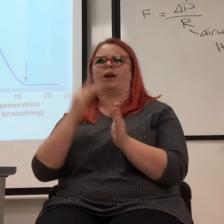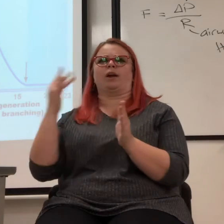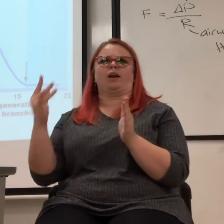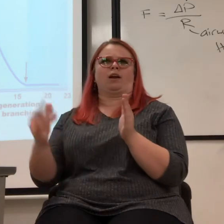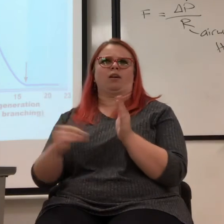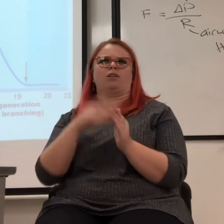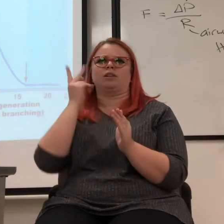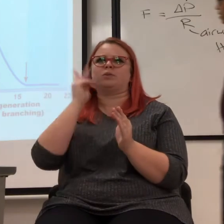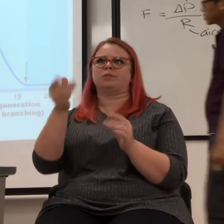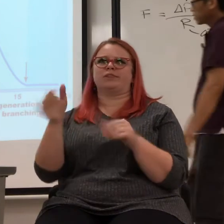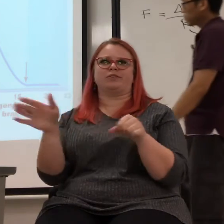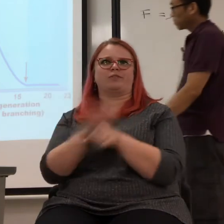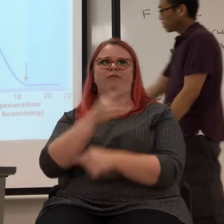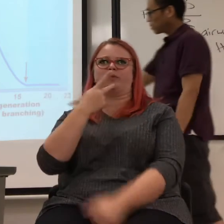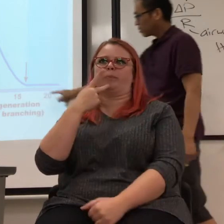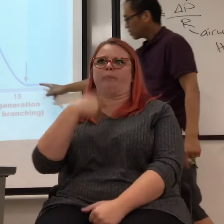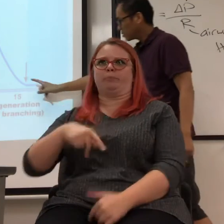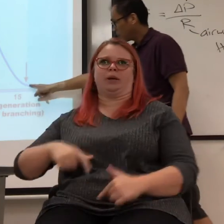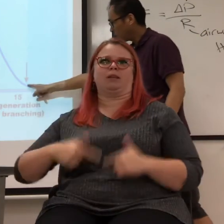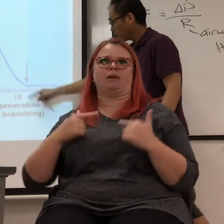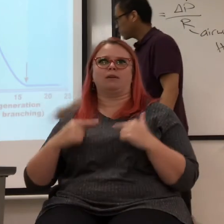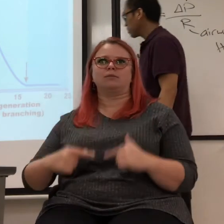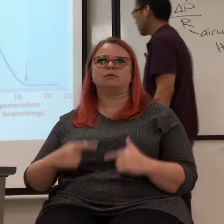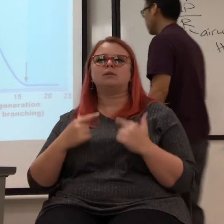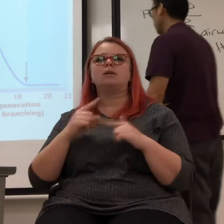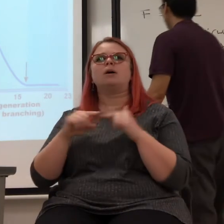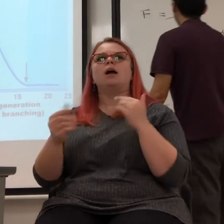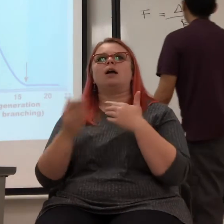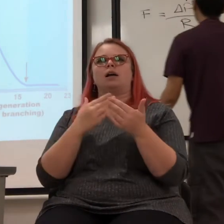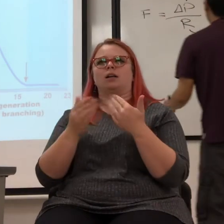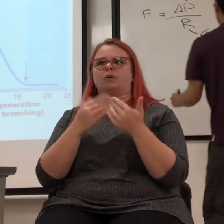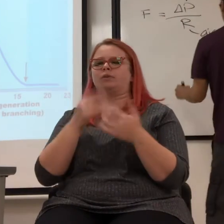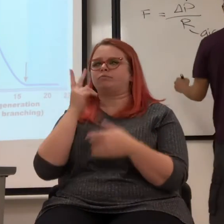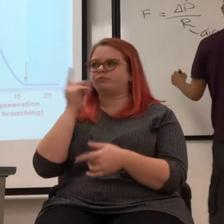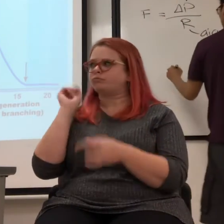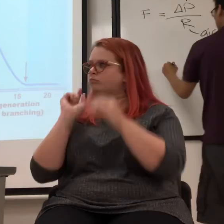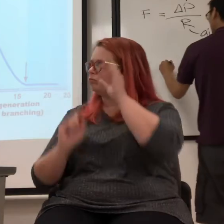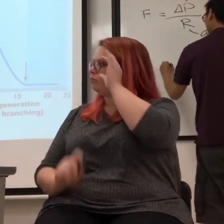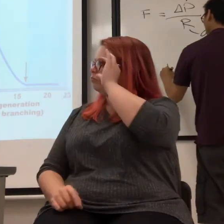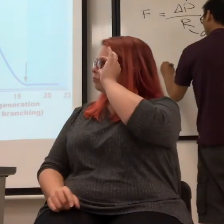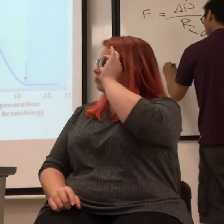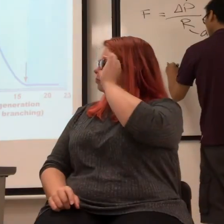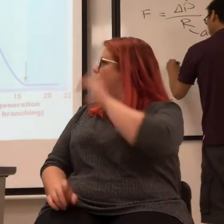there. But anyways, to know this,